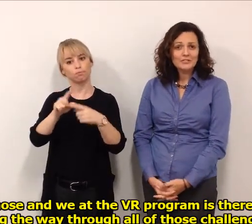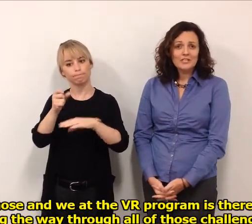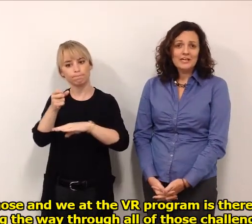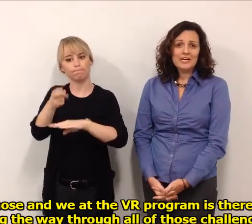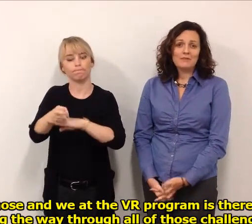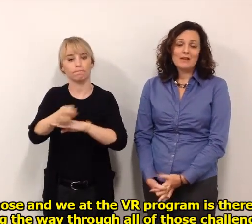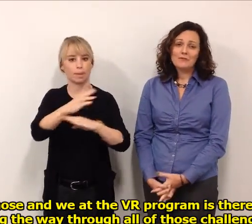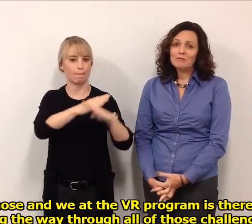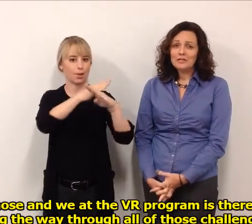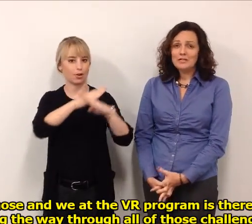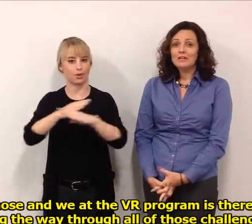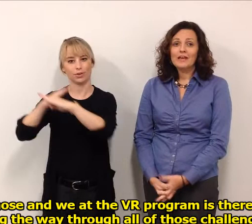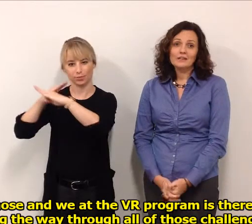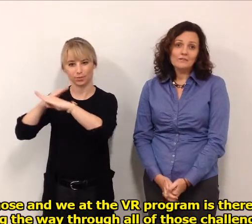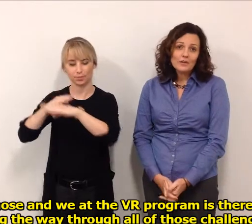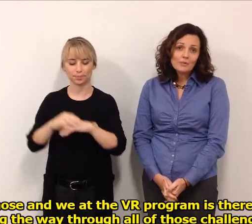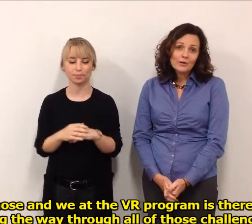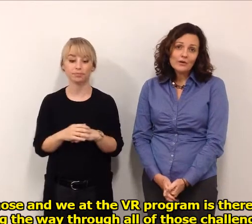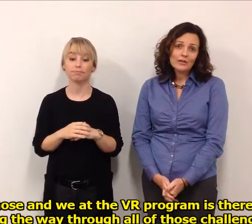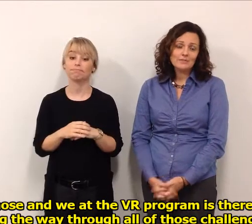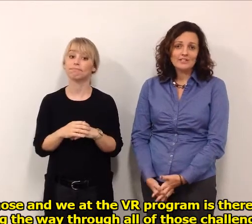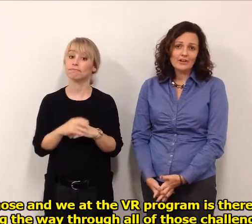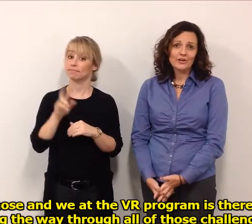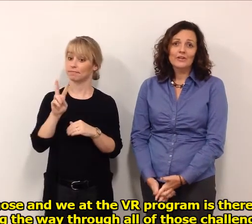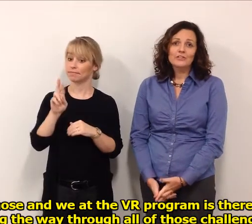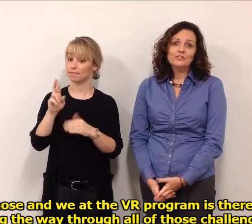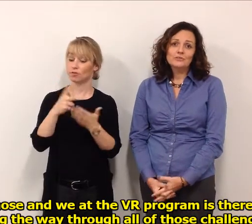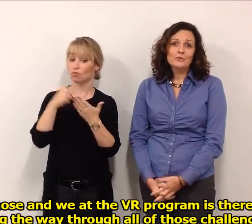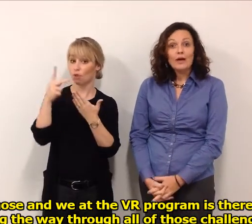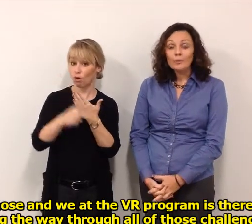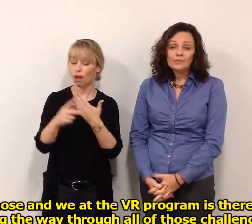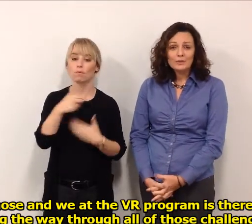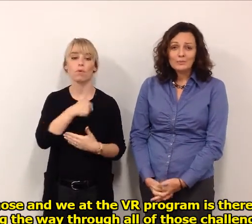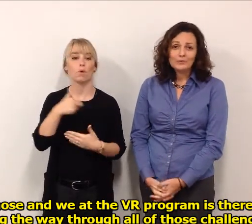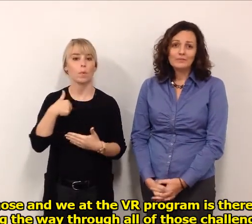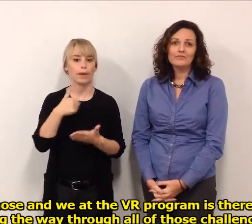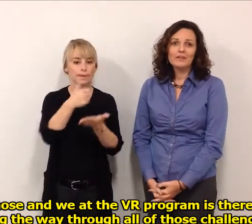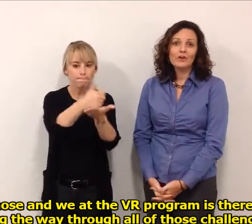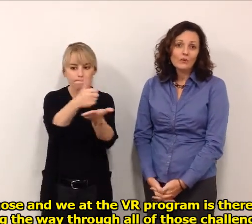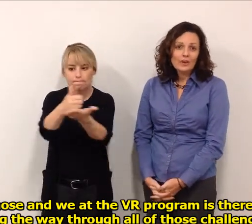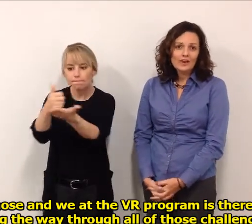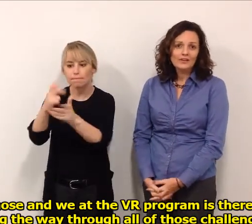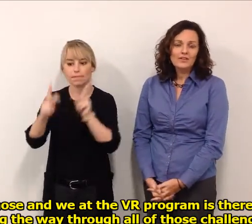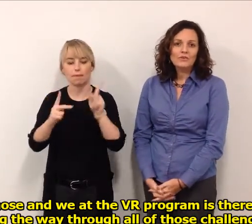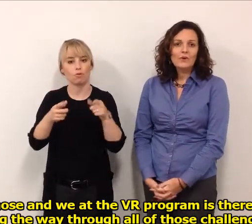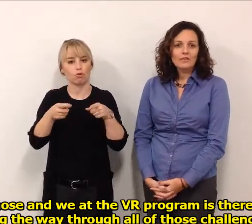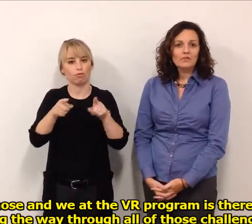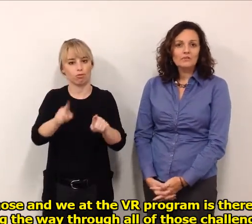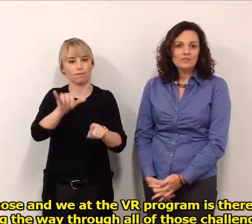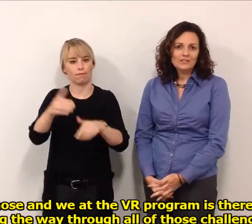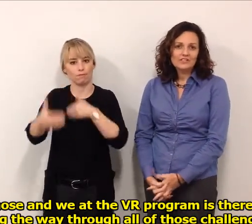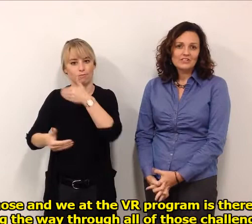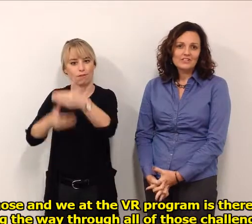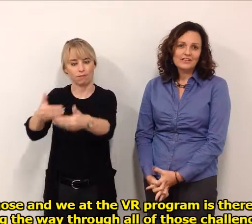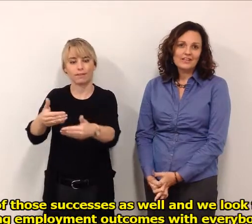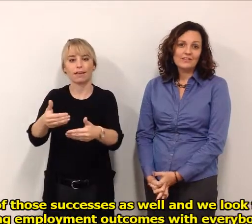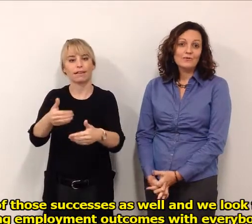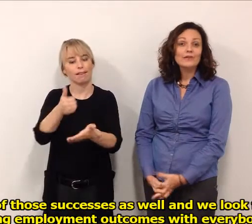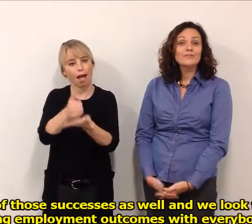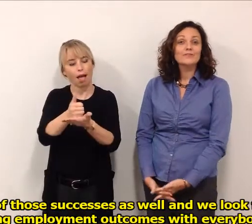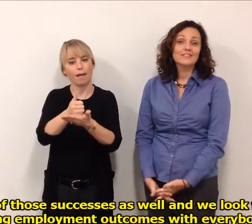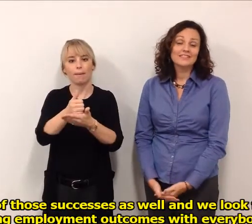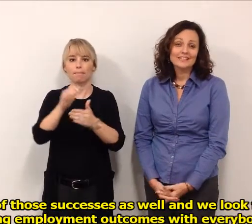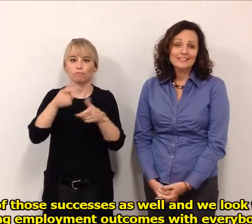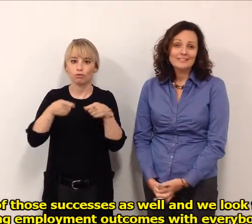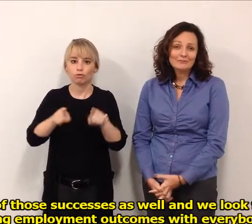overcome those. And we at the VR program is there to help people along the way through all of those challenges and